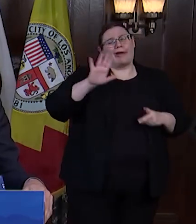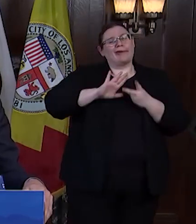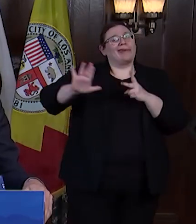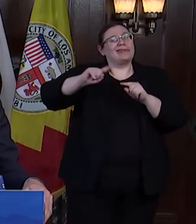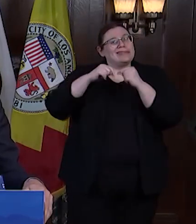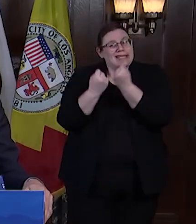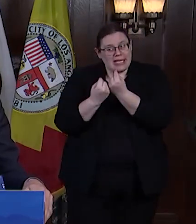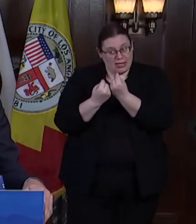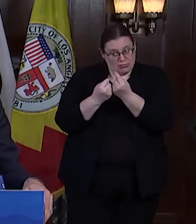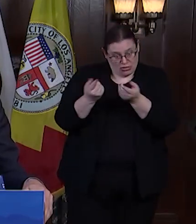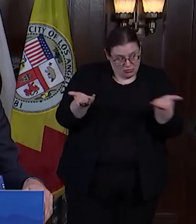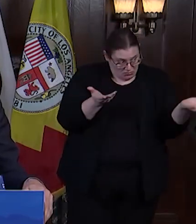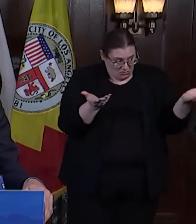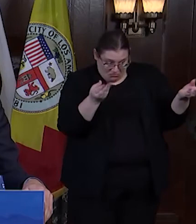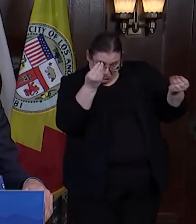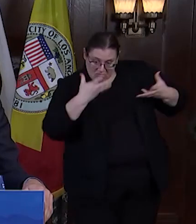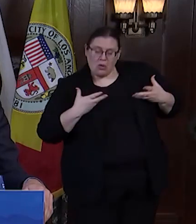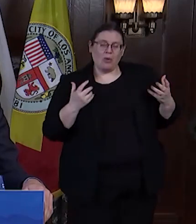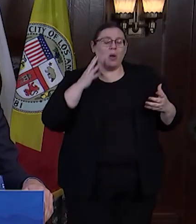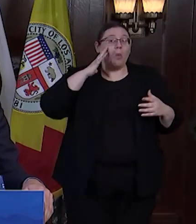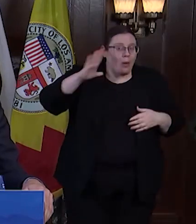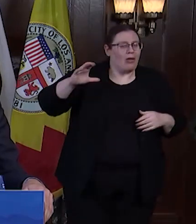we will celebrate these amazing teams.